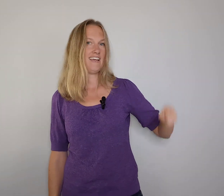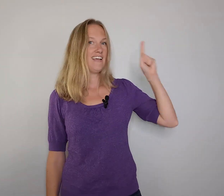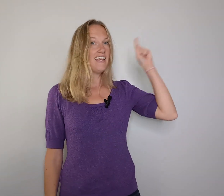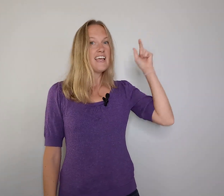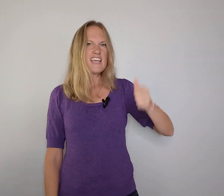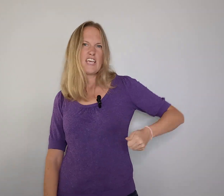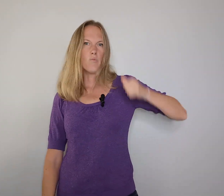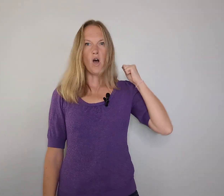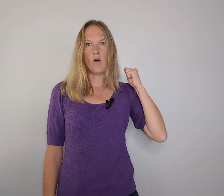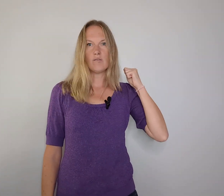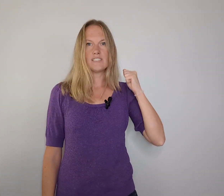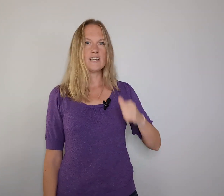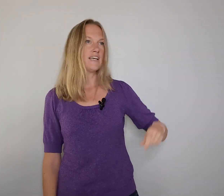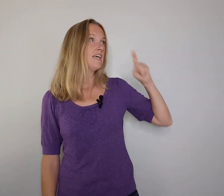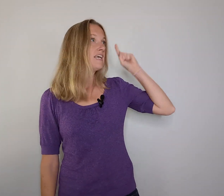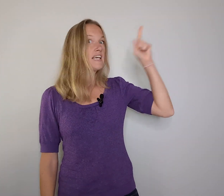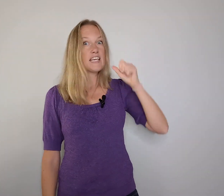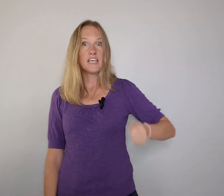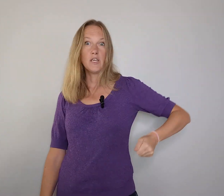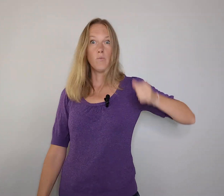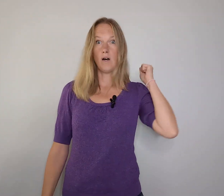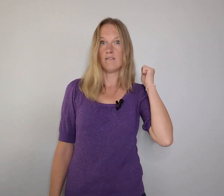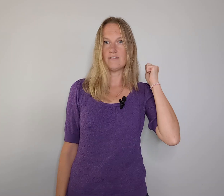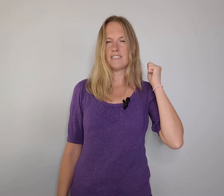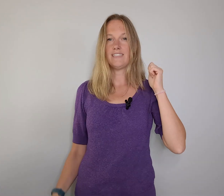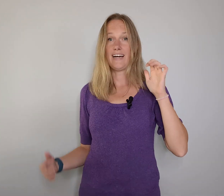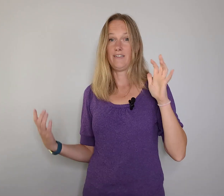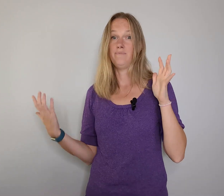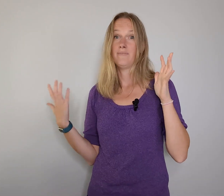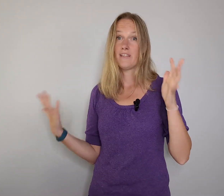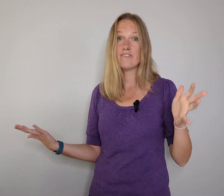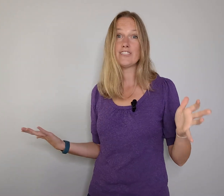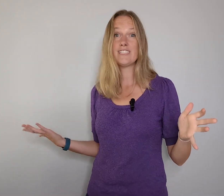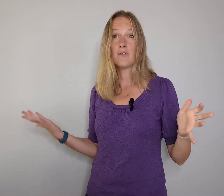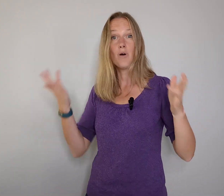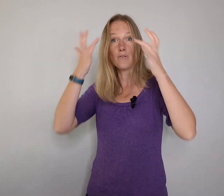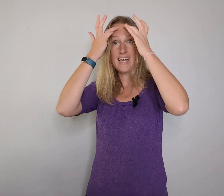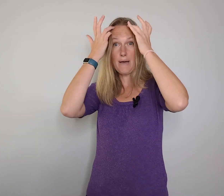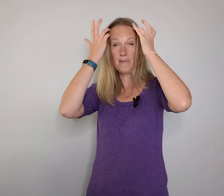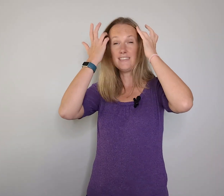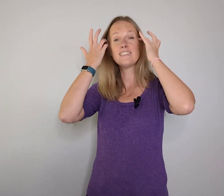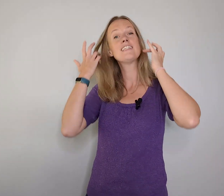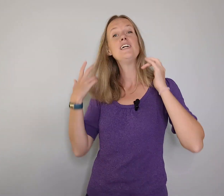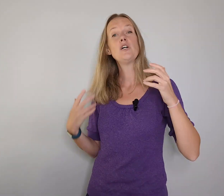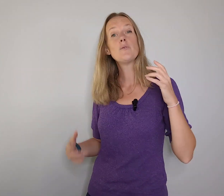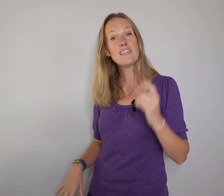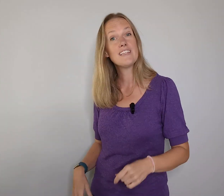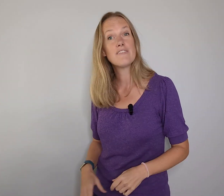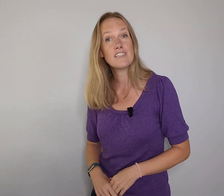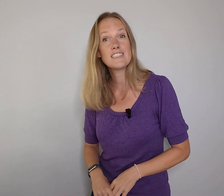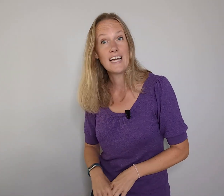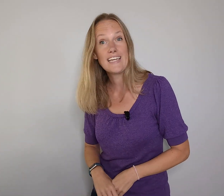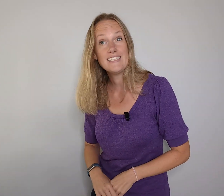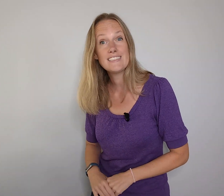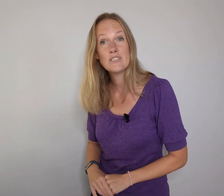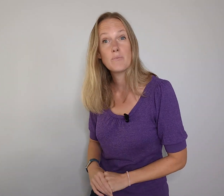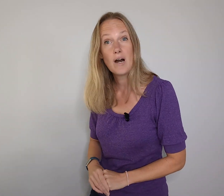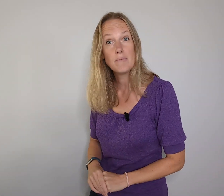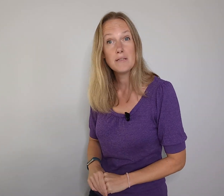Okay? He won't. He won't. Now, the first he won't happens within the first second. So probably